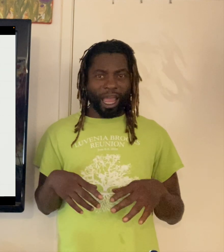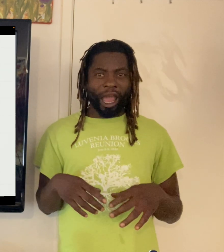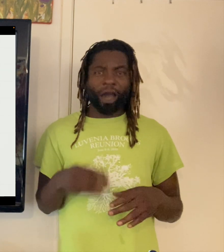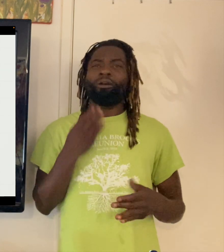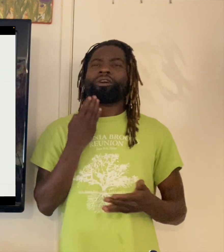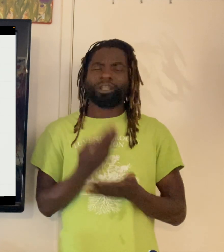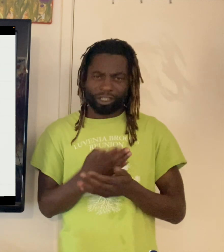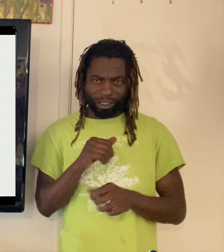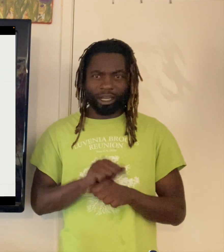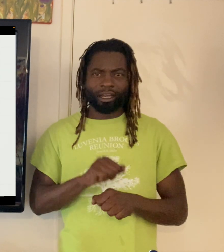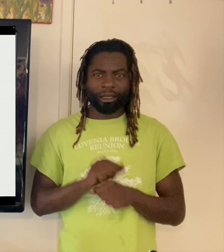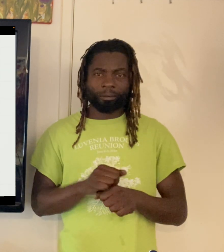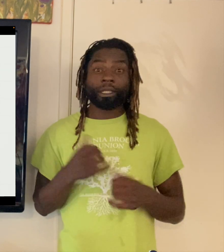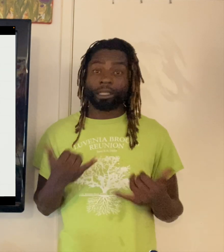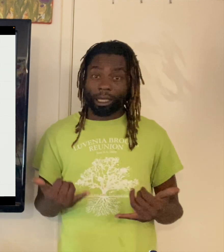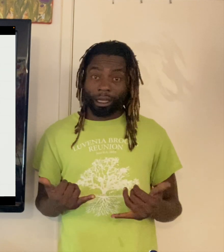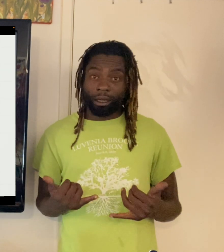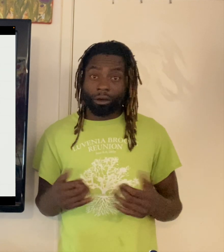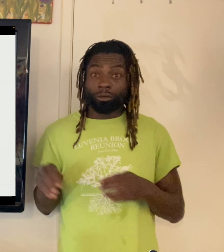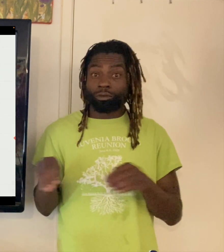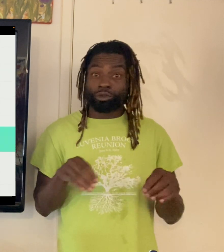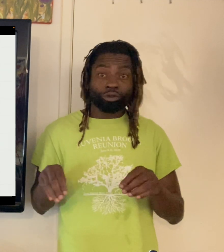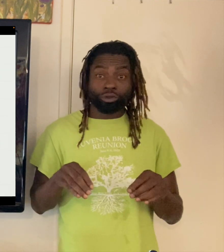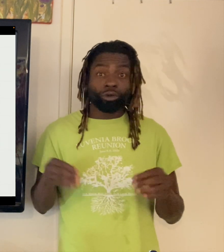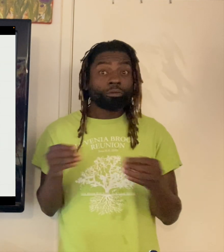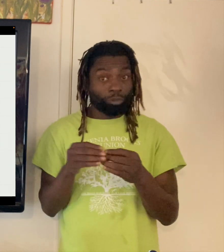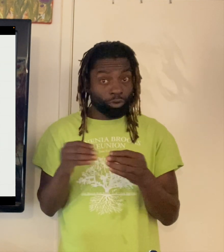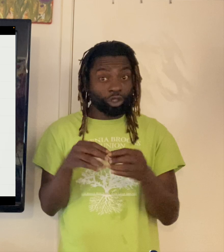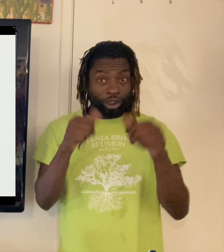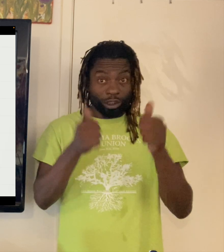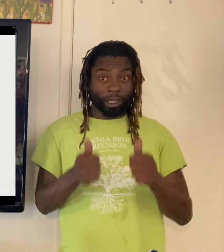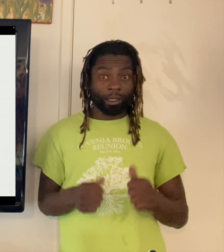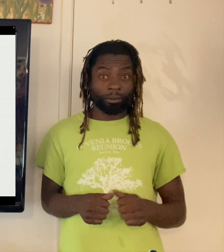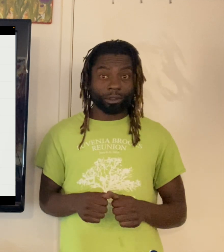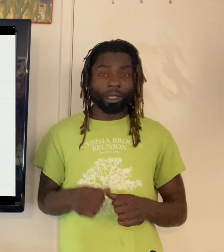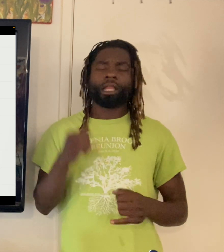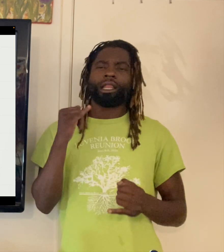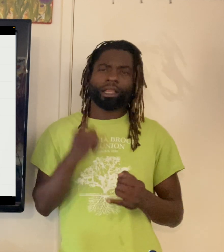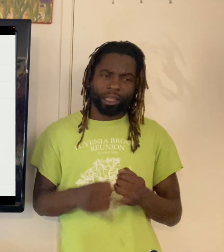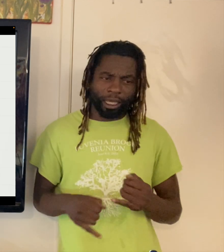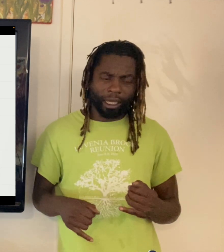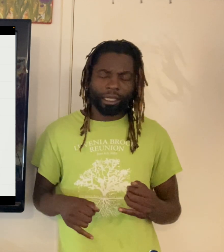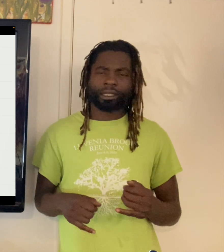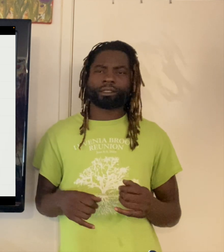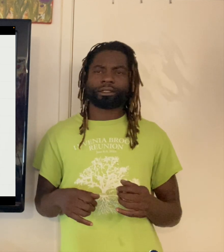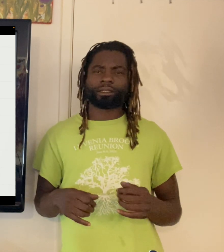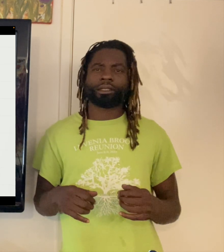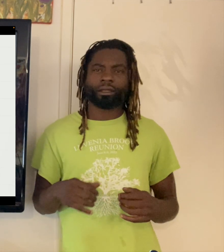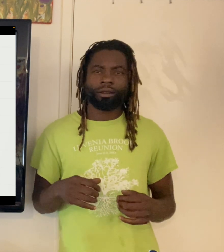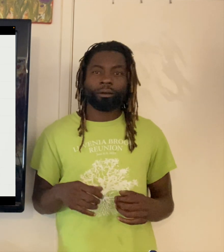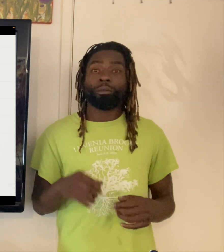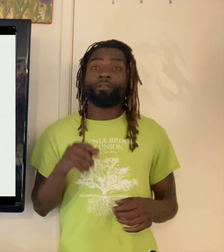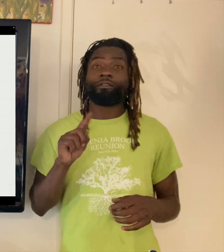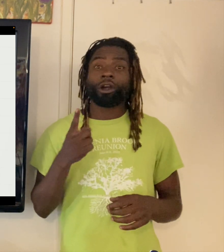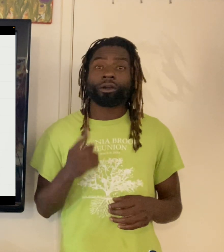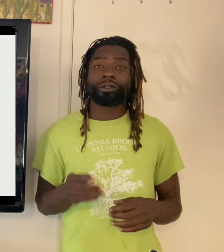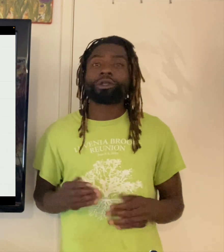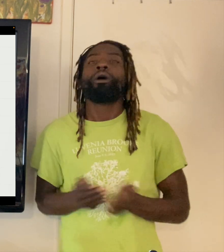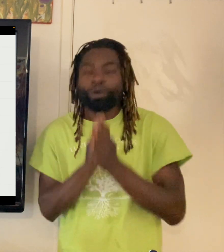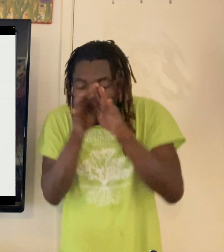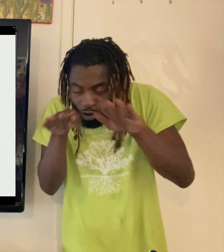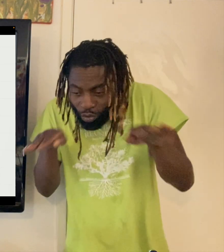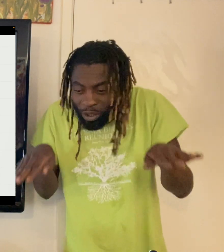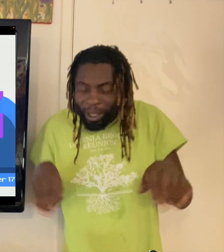Wow, everybody doing great. So now, let's sort some more shapes one last time. But first, let's have a break and